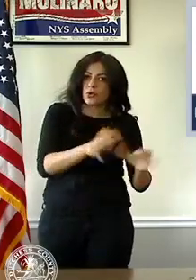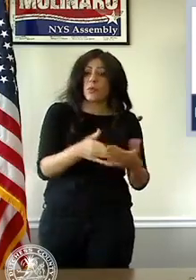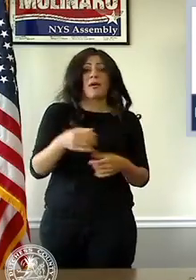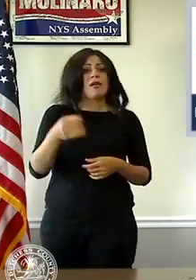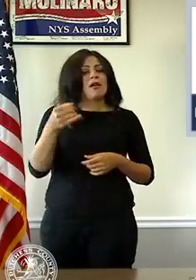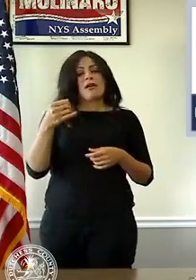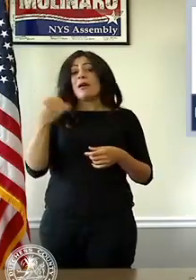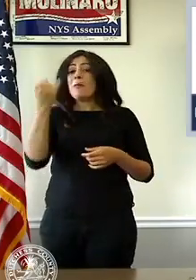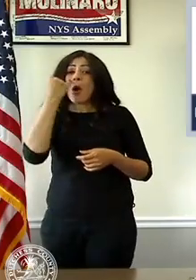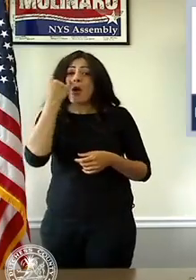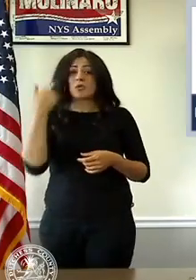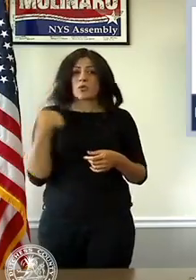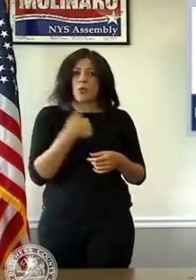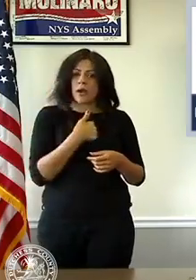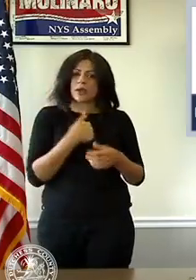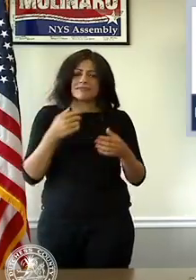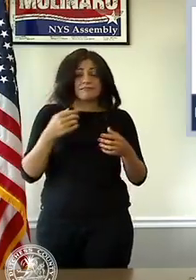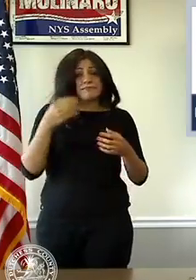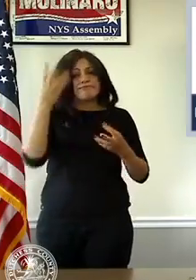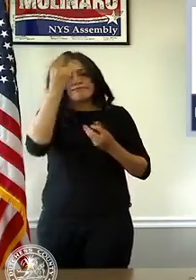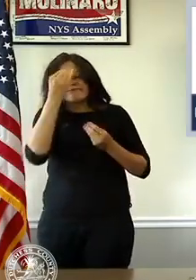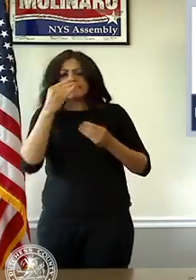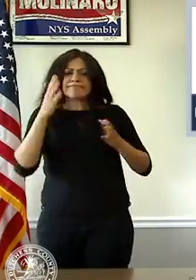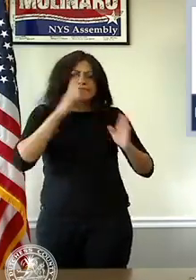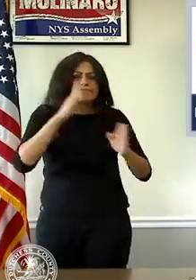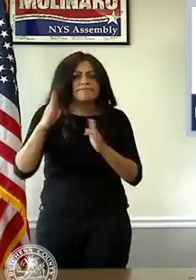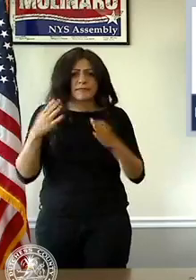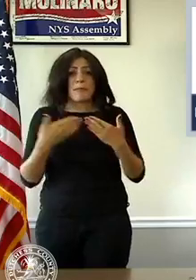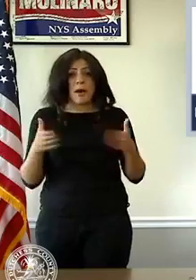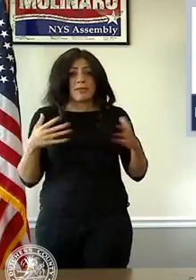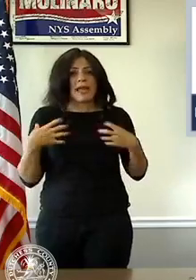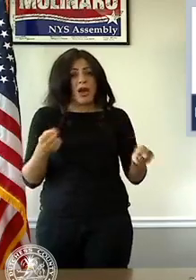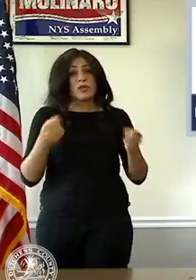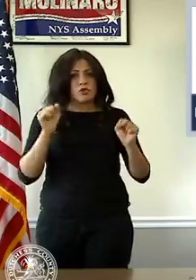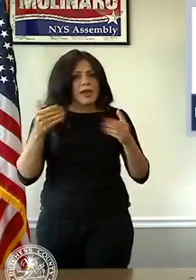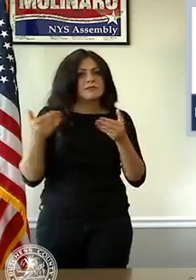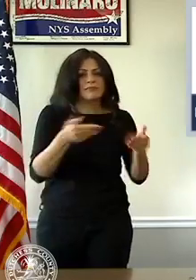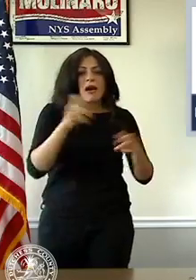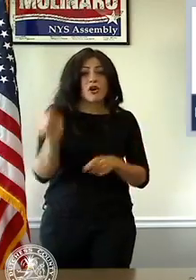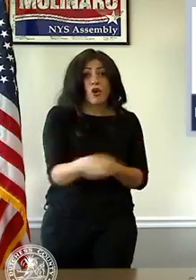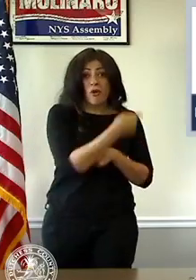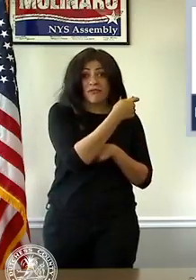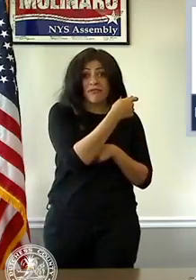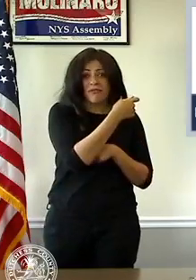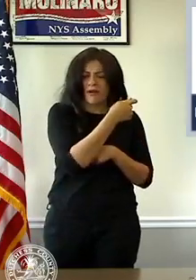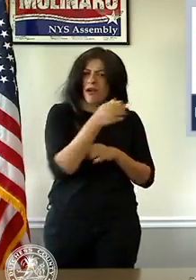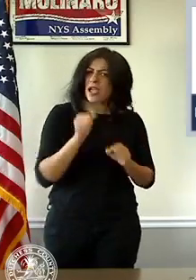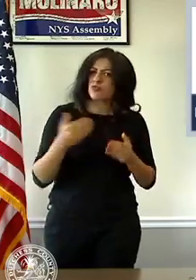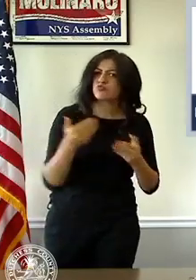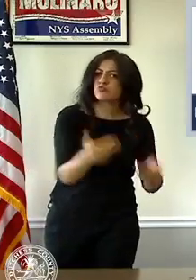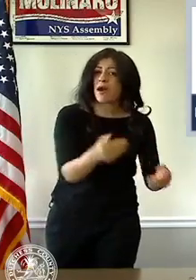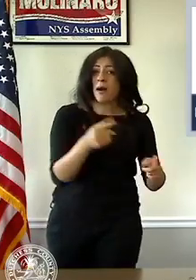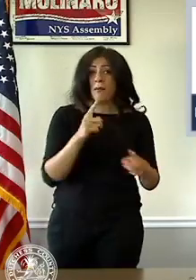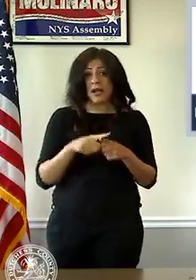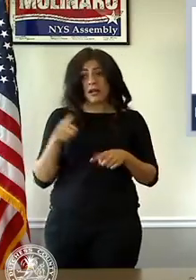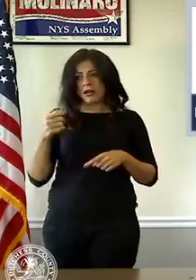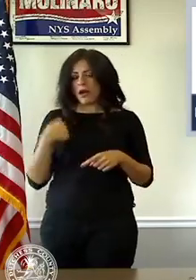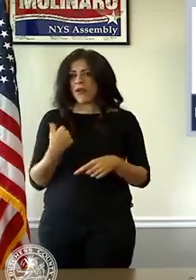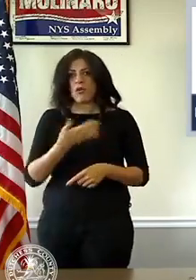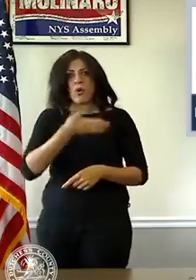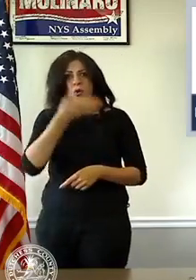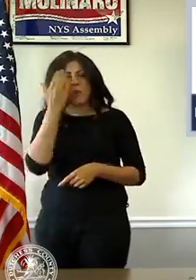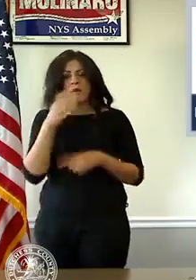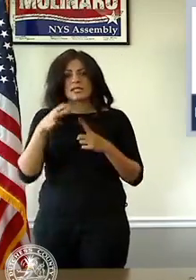if we're concerned about public health, where you can have a golf lesson but you can't get special education therapy.